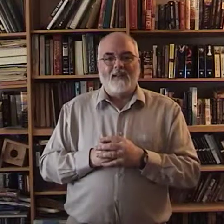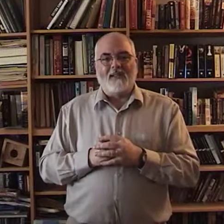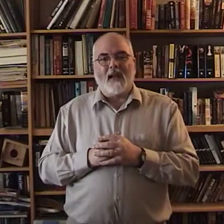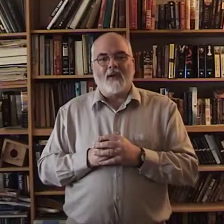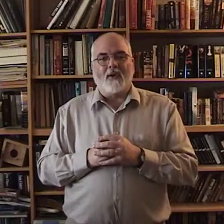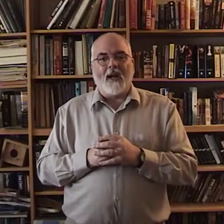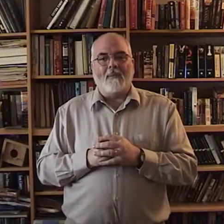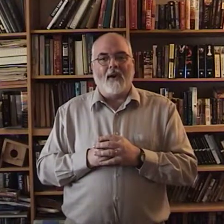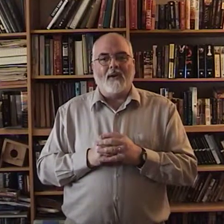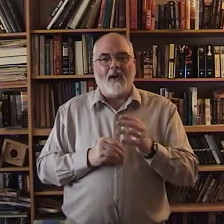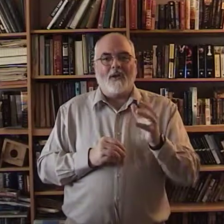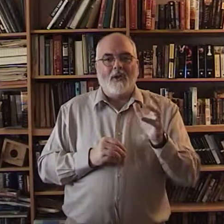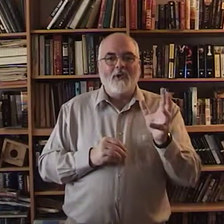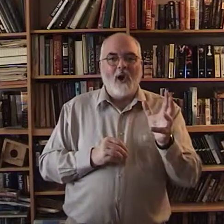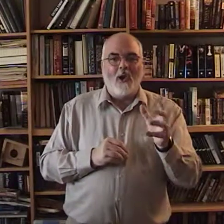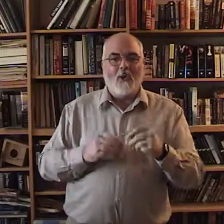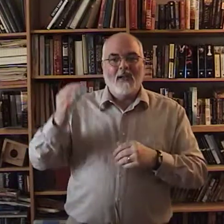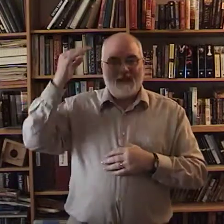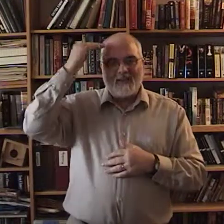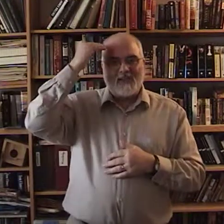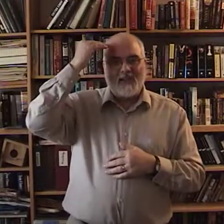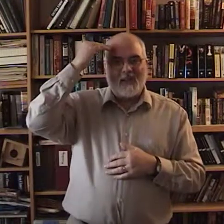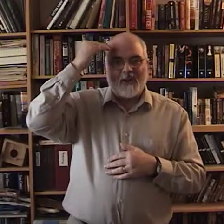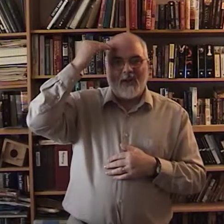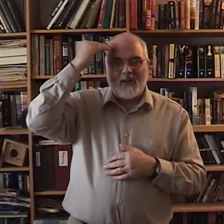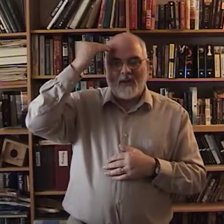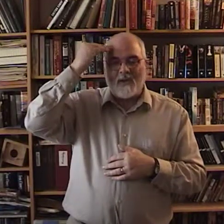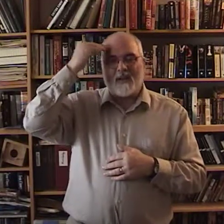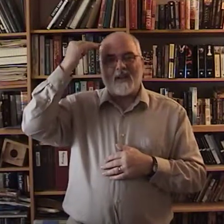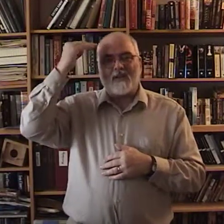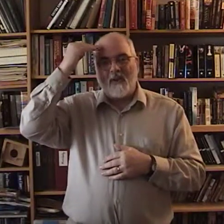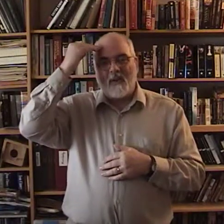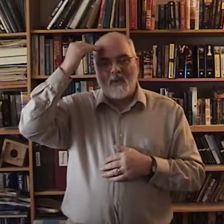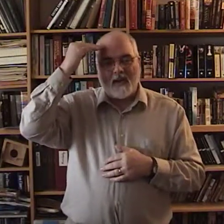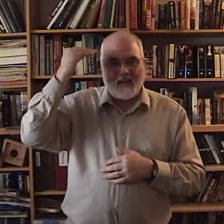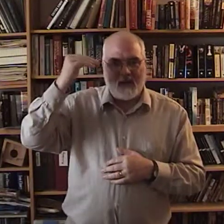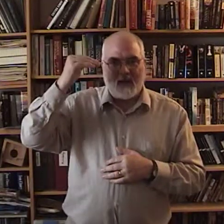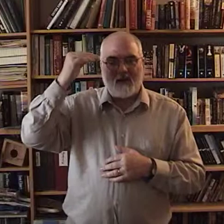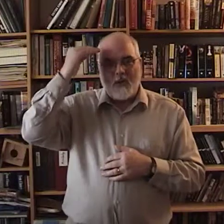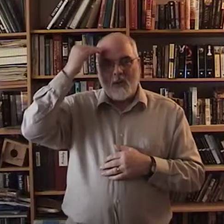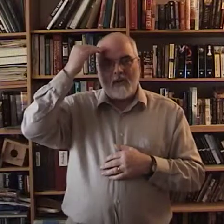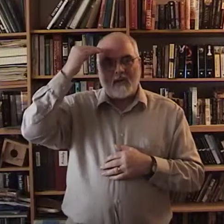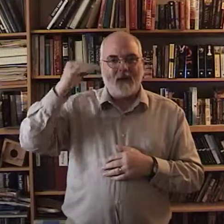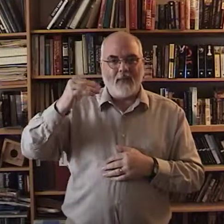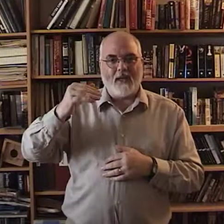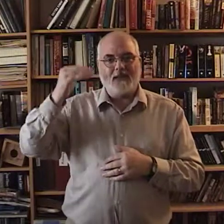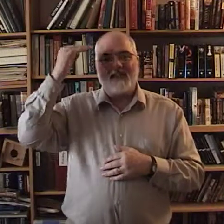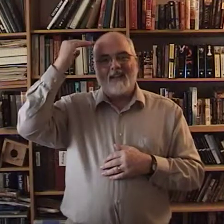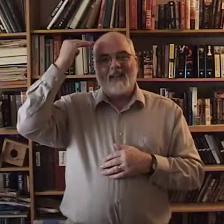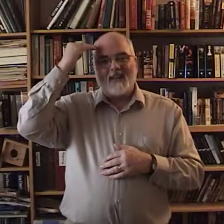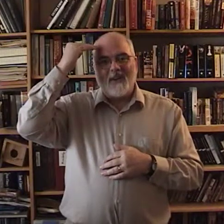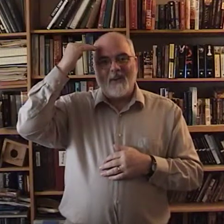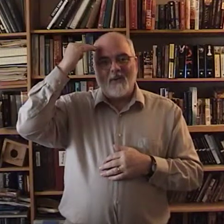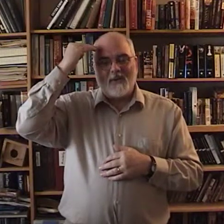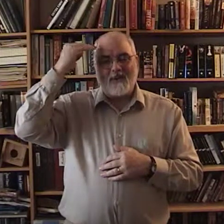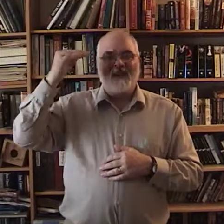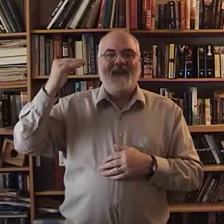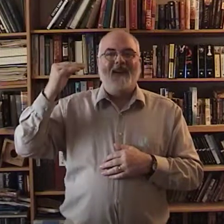little diatribe on no. This is the other kind of no, like no. Yes, I know we don't have any bananas. No.